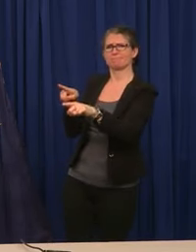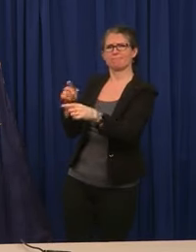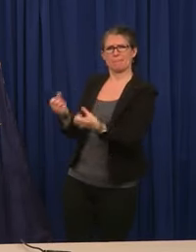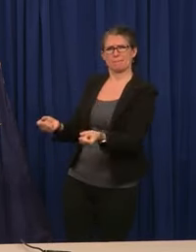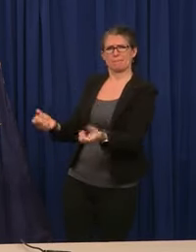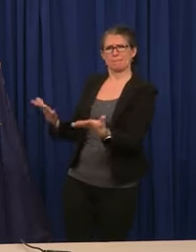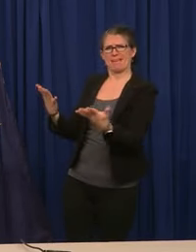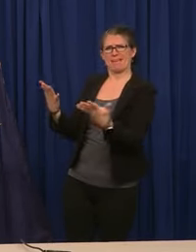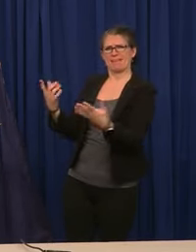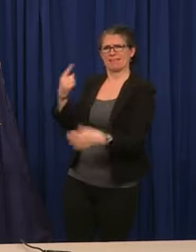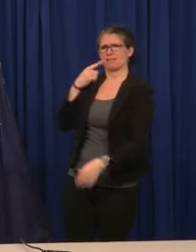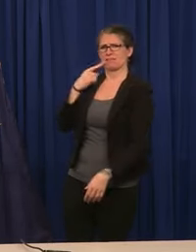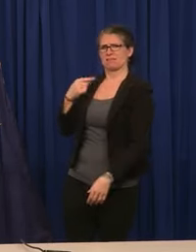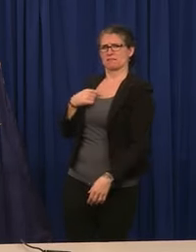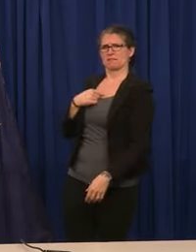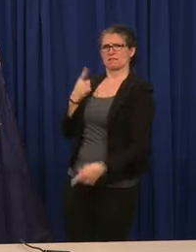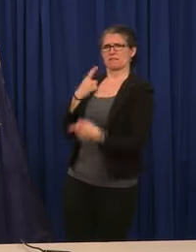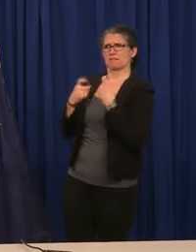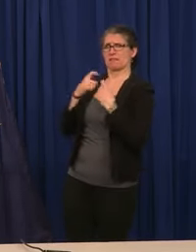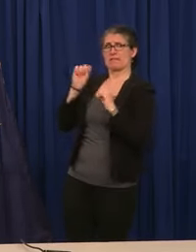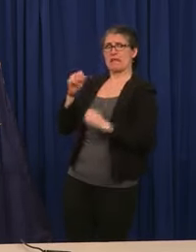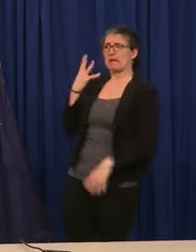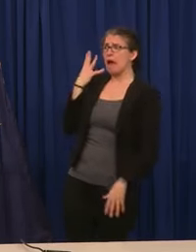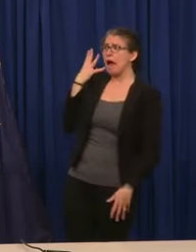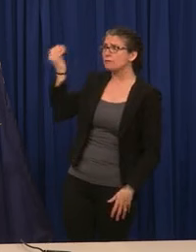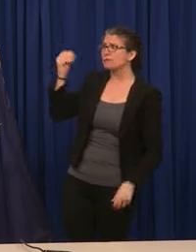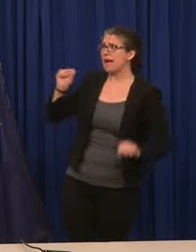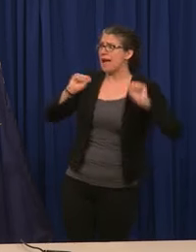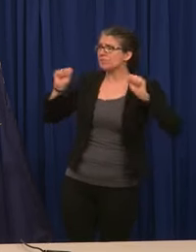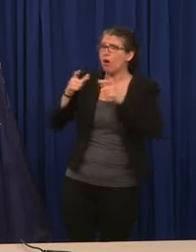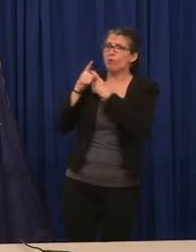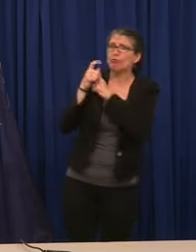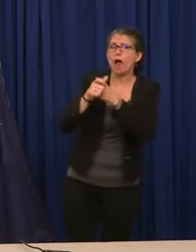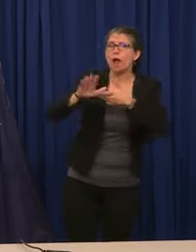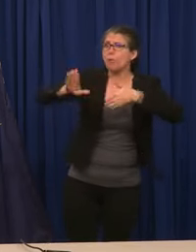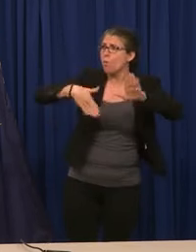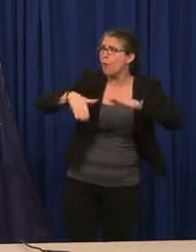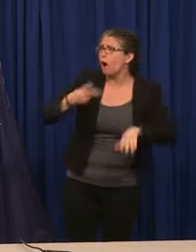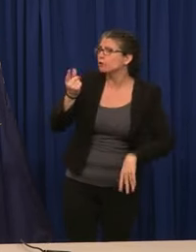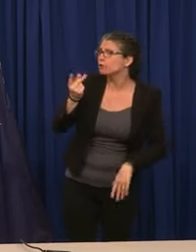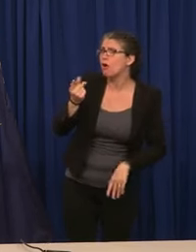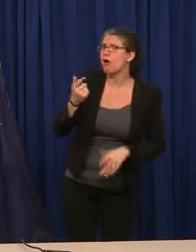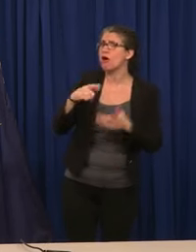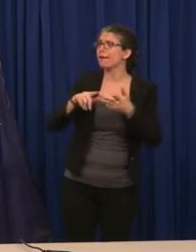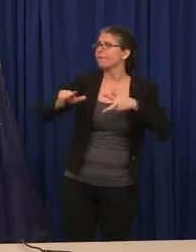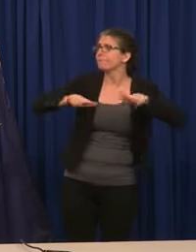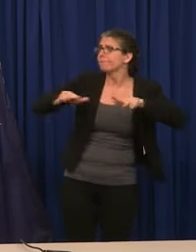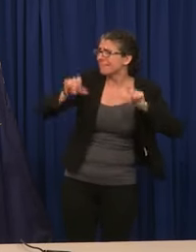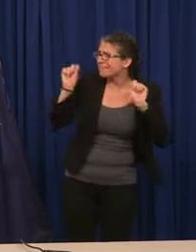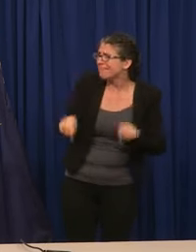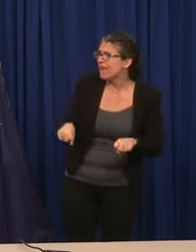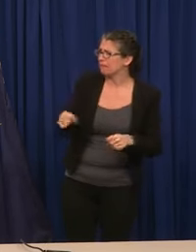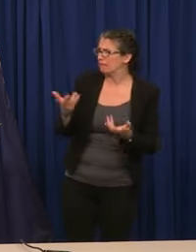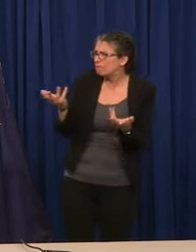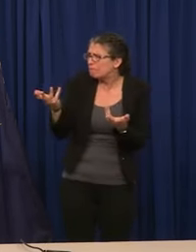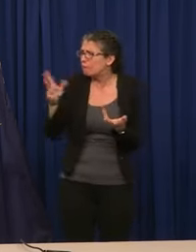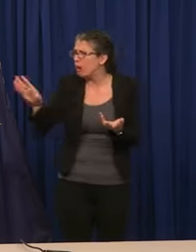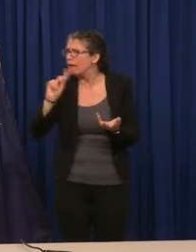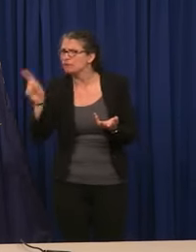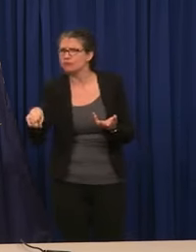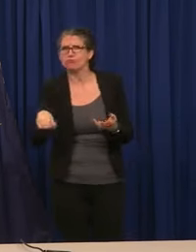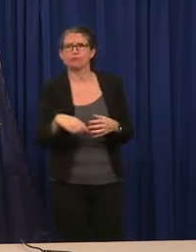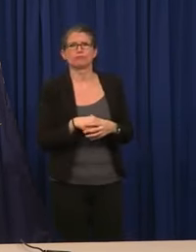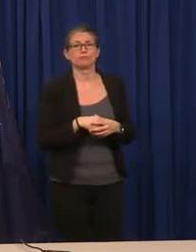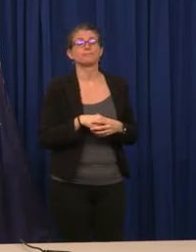is about the opportunity to exercise. And Governor Mills' executive order yesterday did